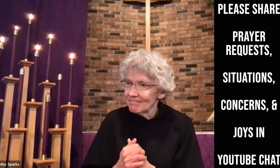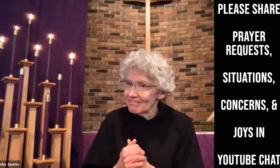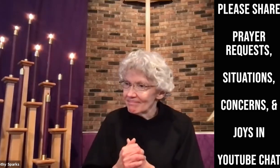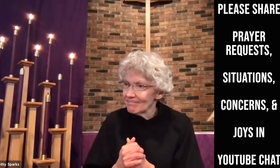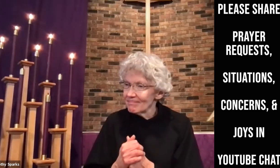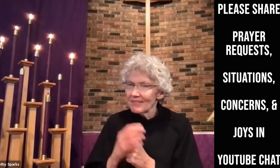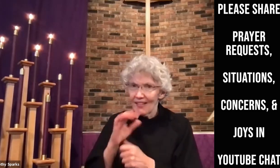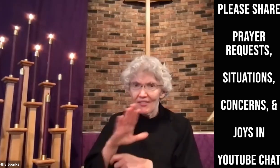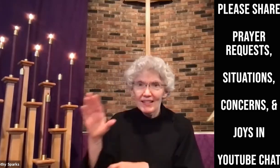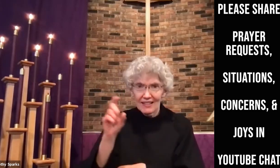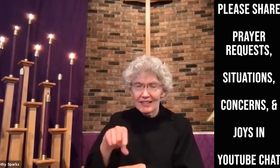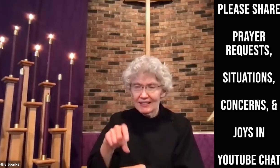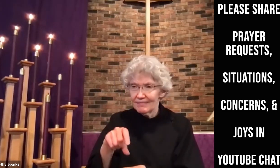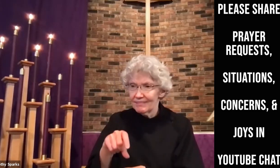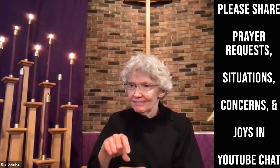Prayers of the People.